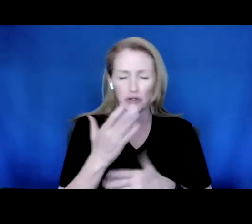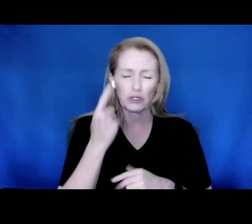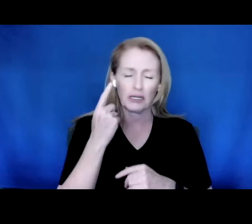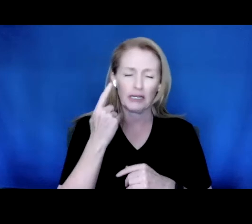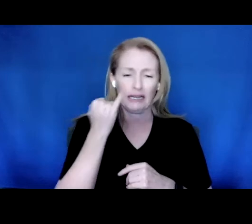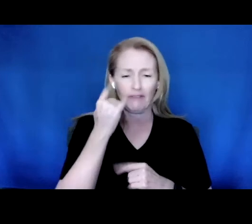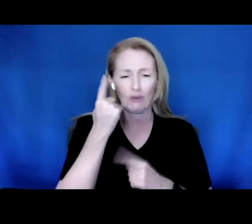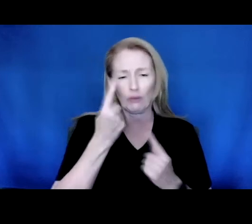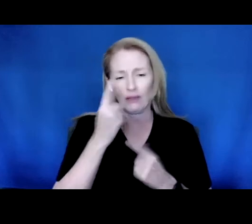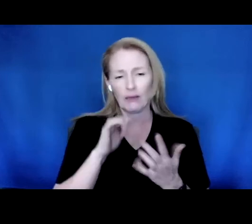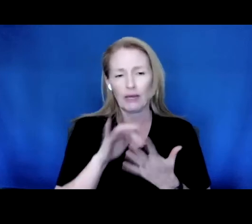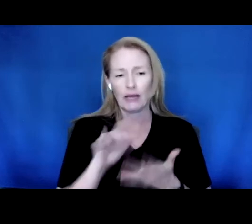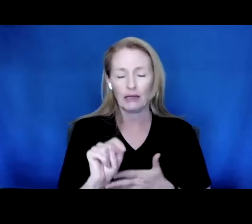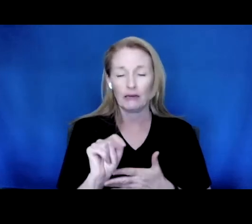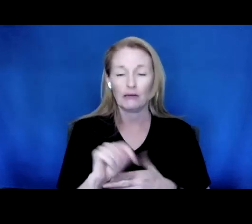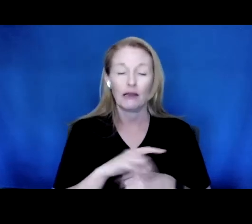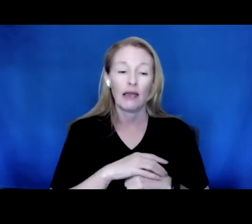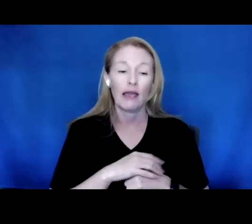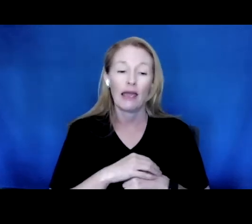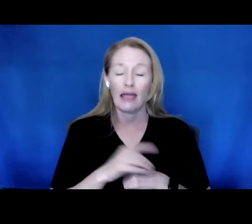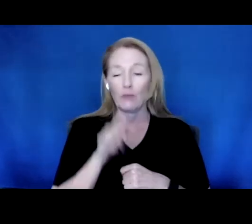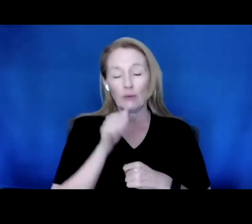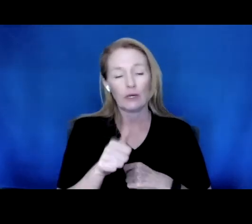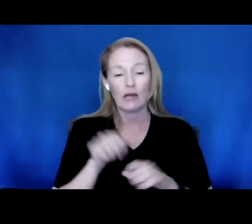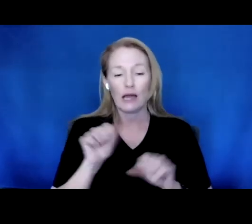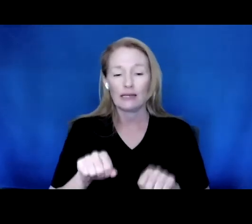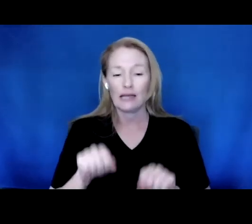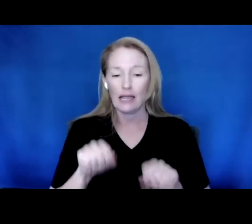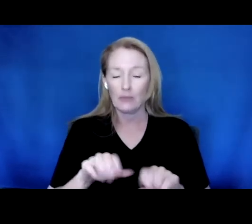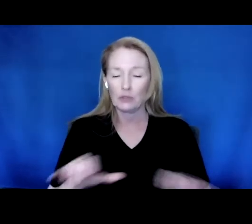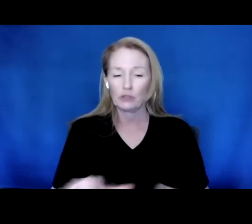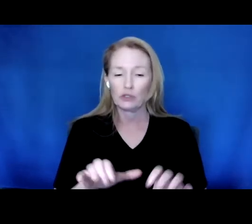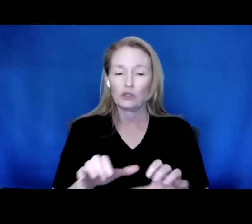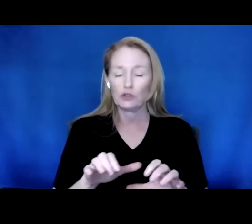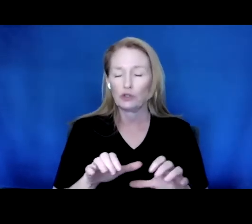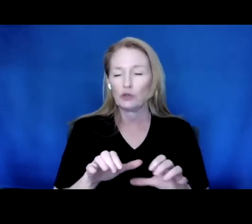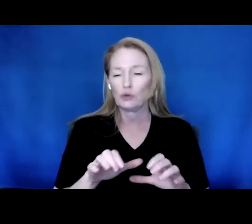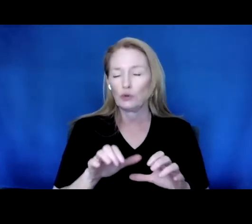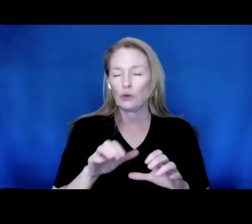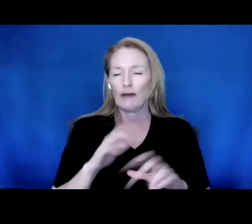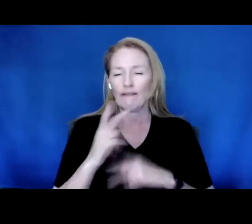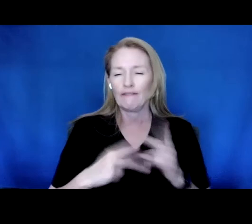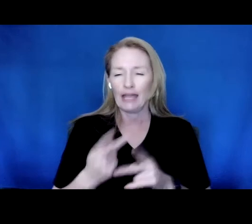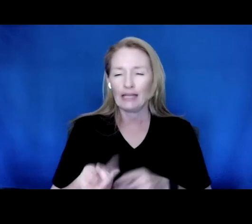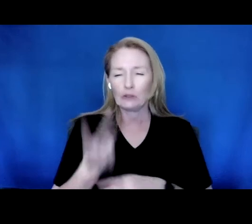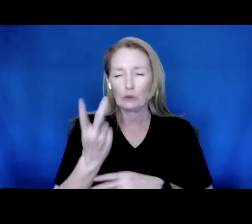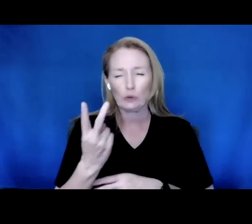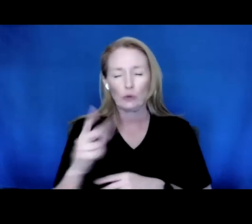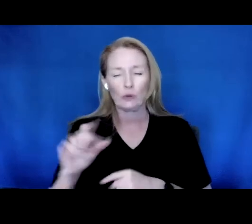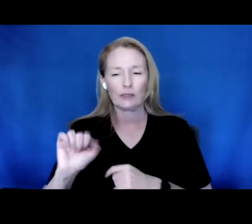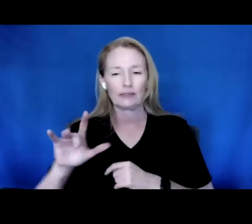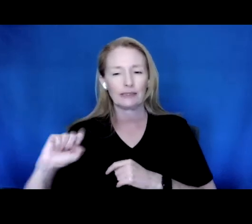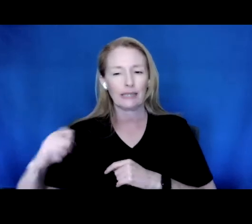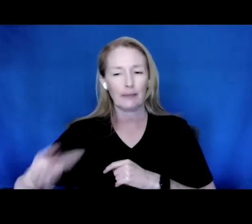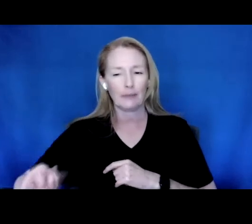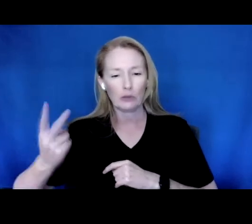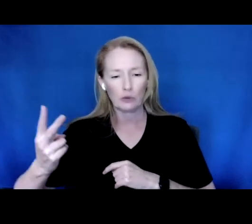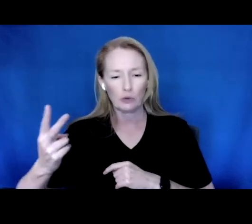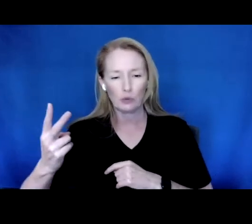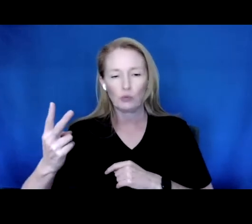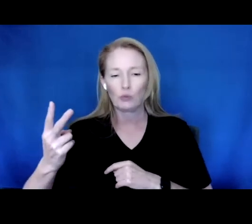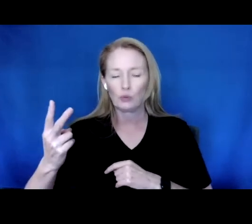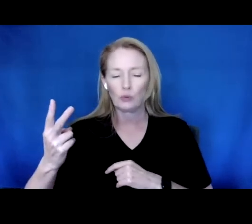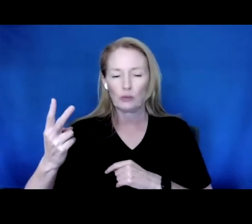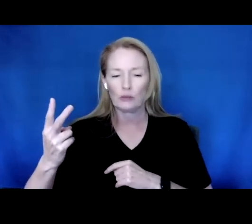to carry out phase 2, step 2 of the infant health period, as we were unlikely to have